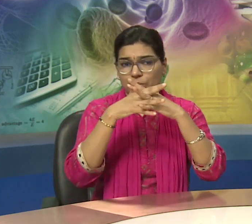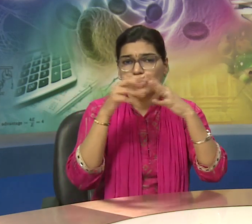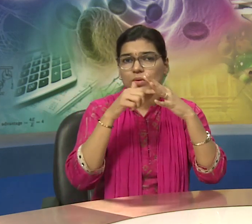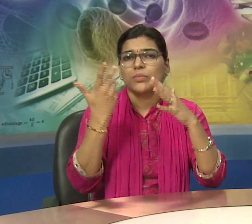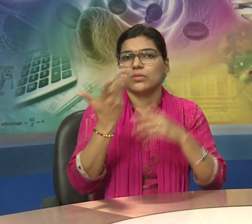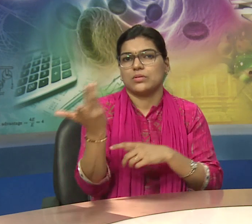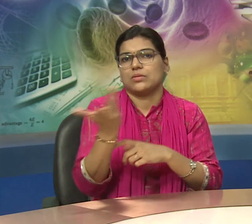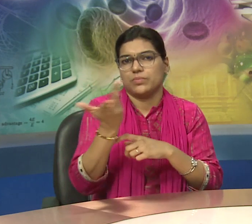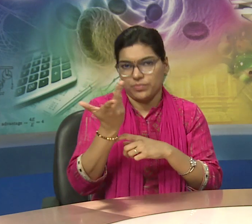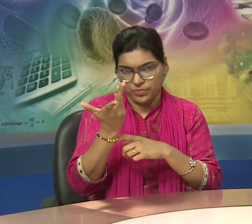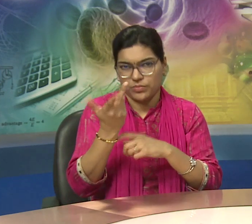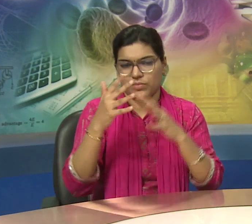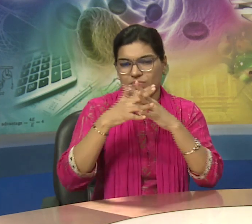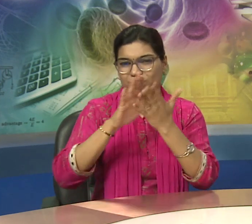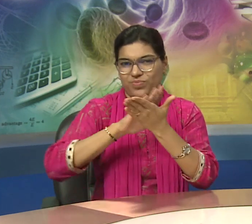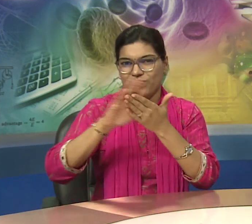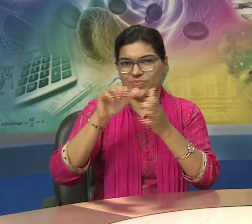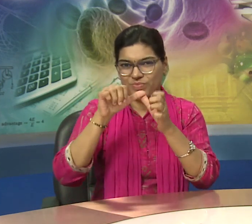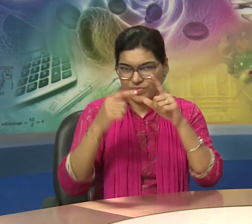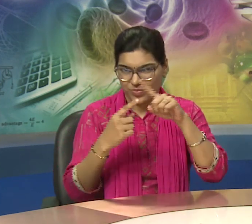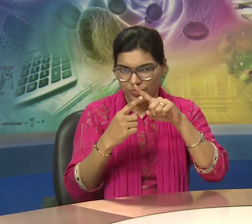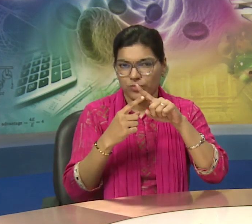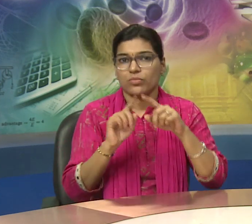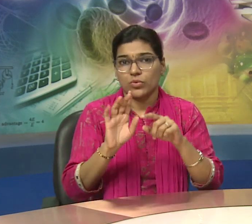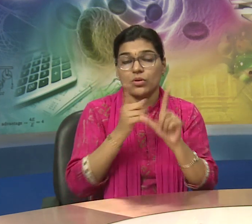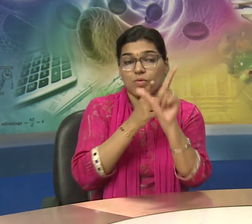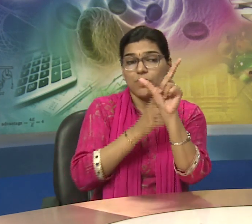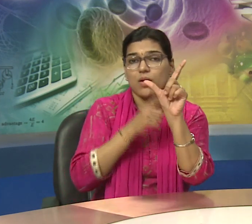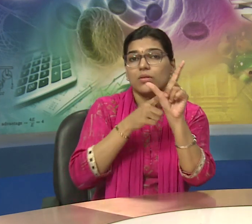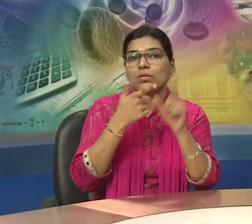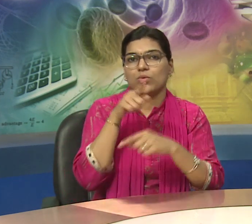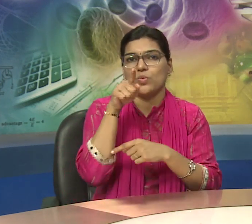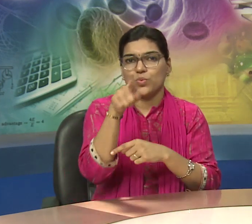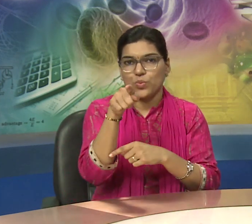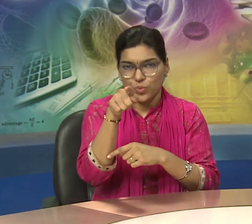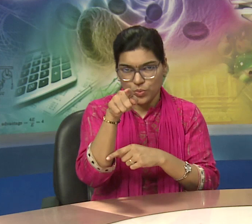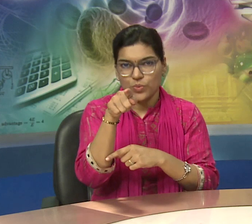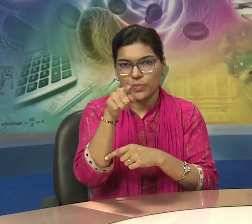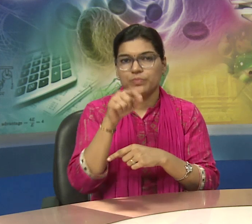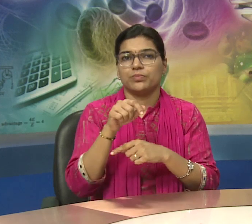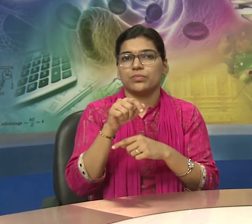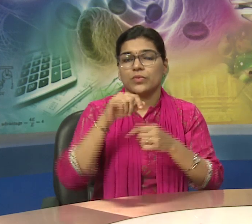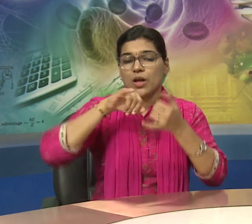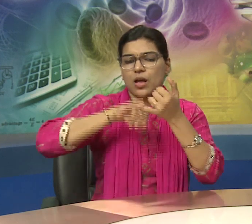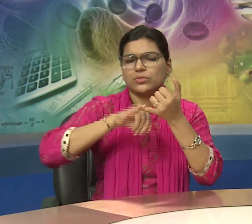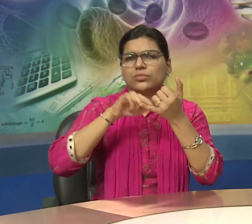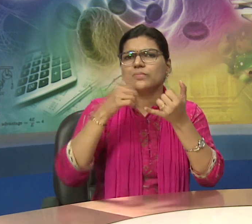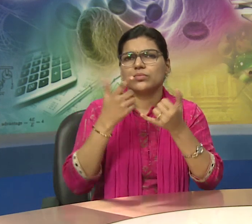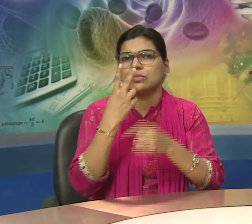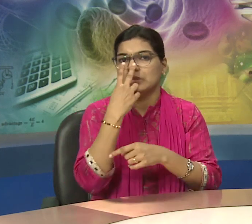WYSIWYG. It means what you see is what you